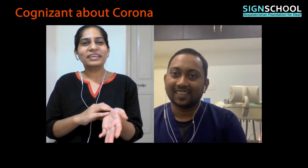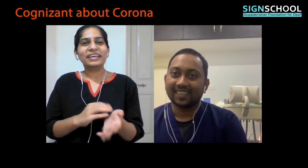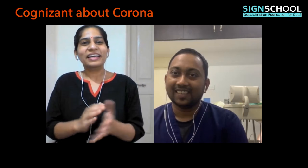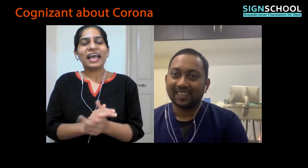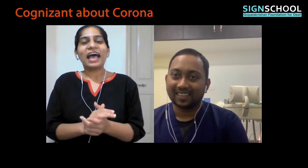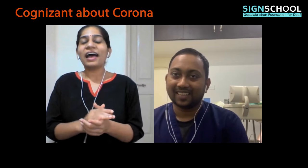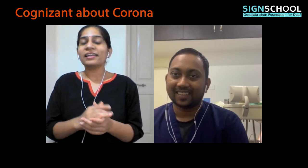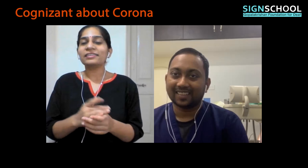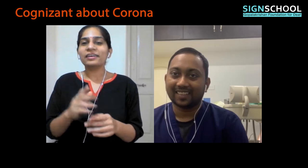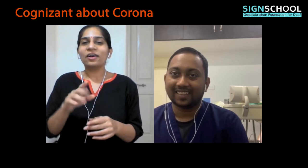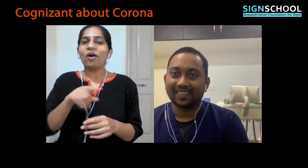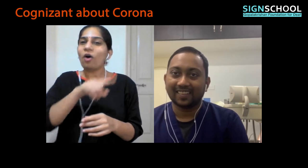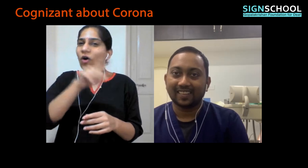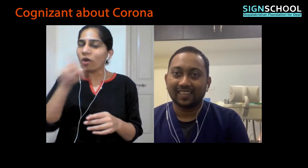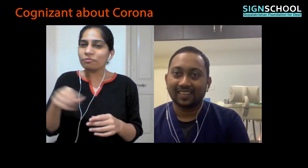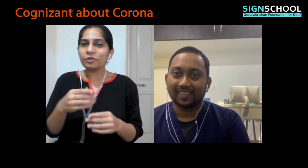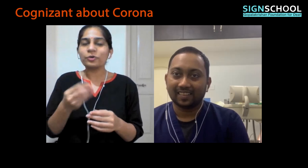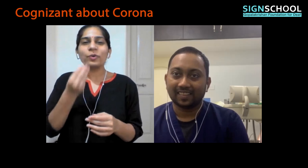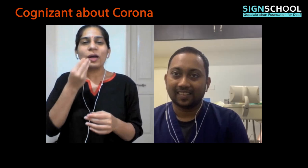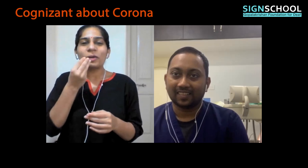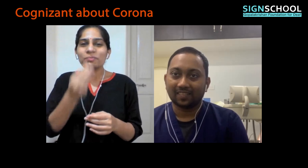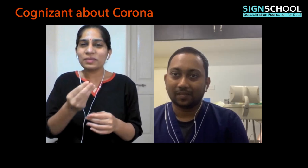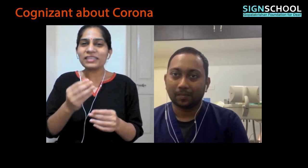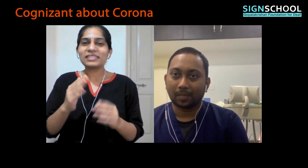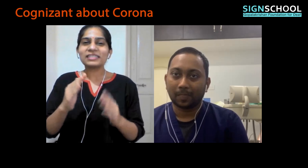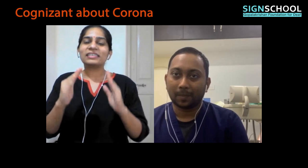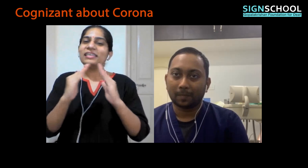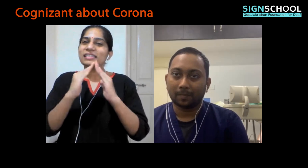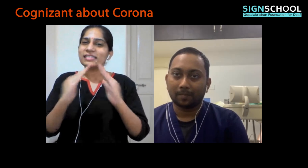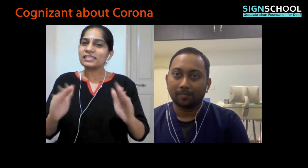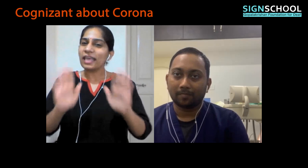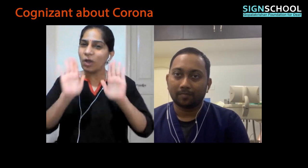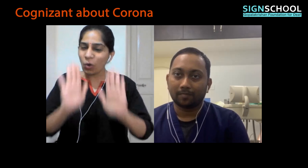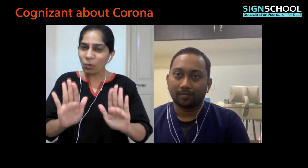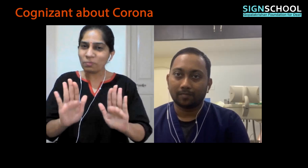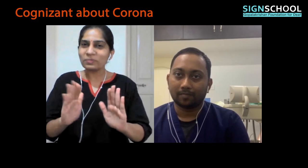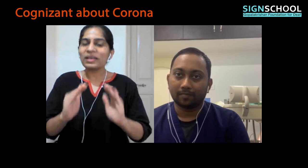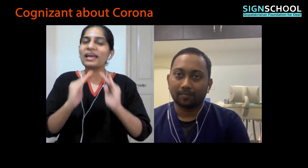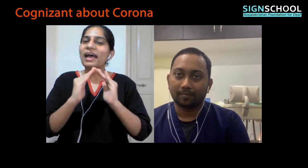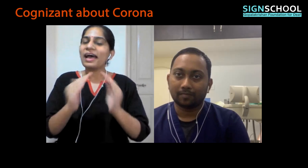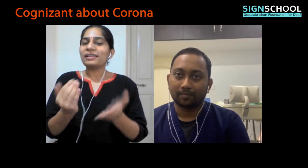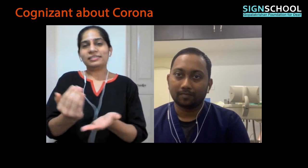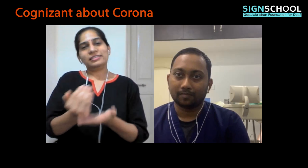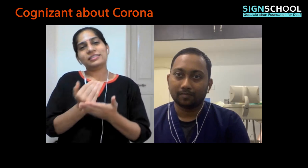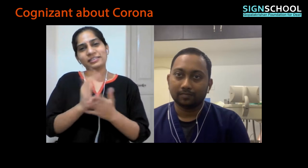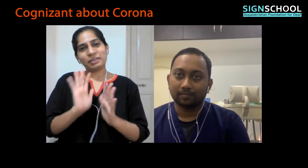Doctor, and all of you. Please stay home